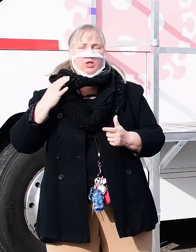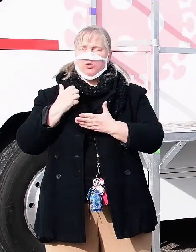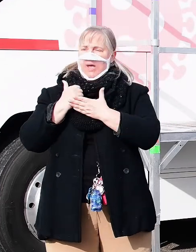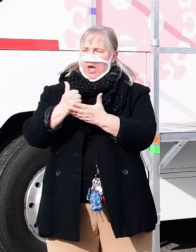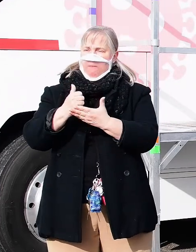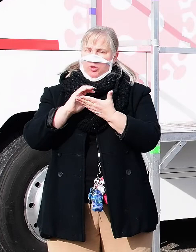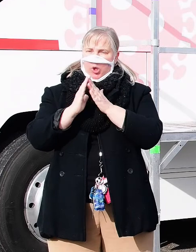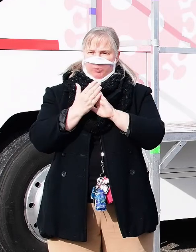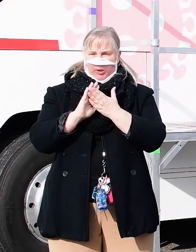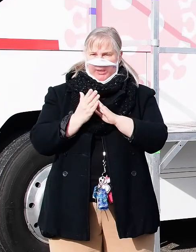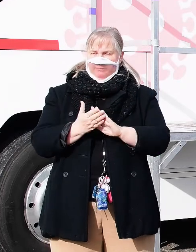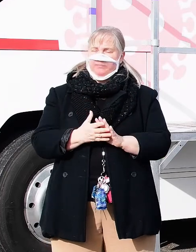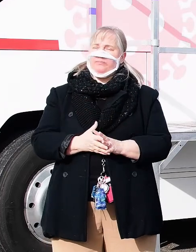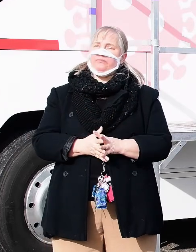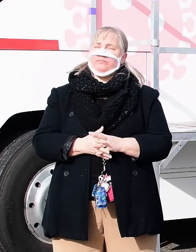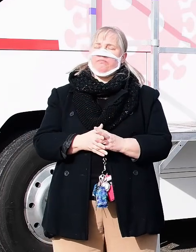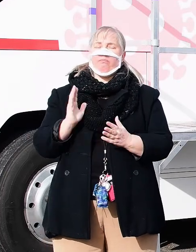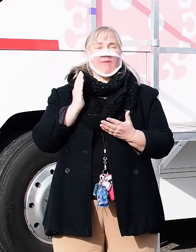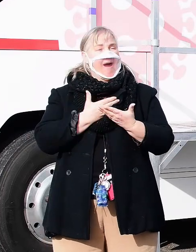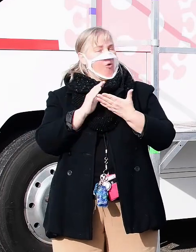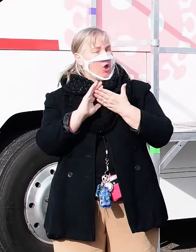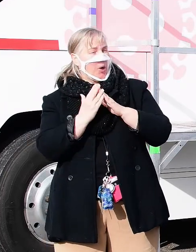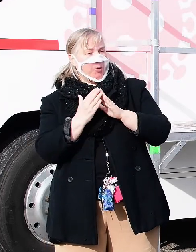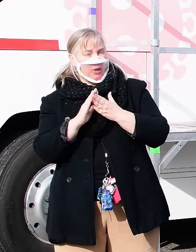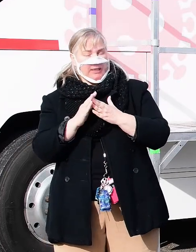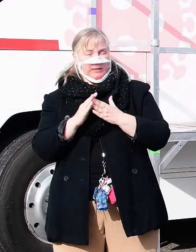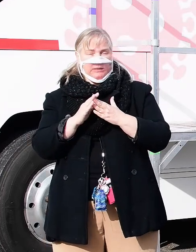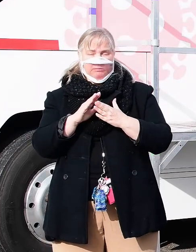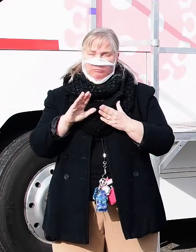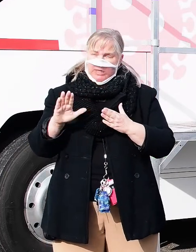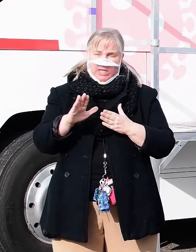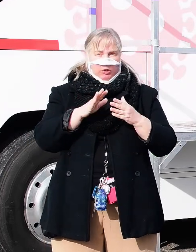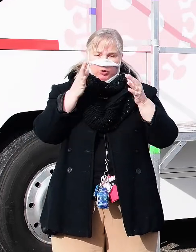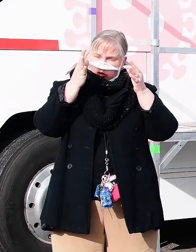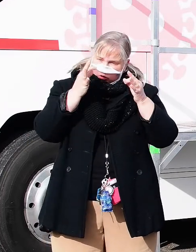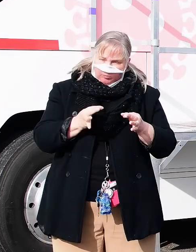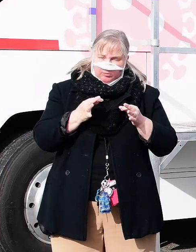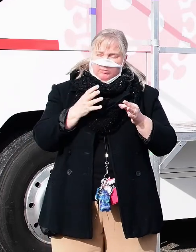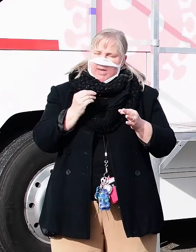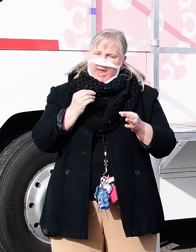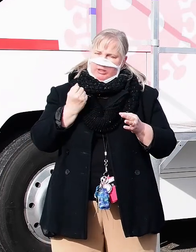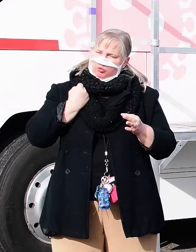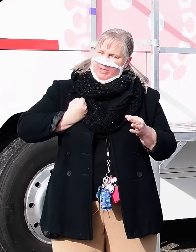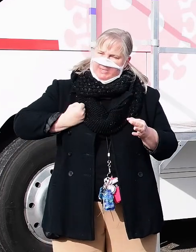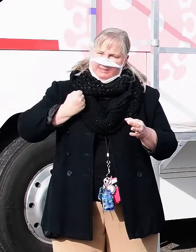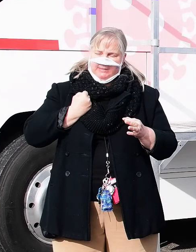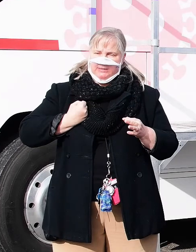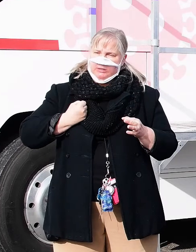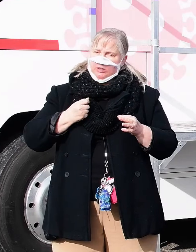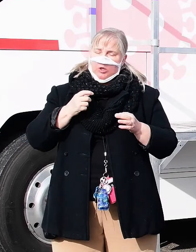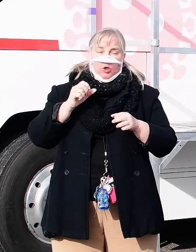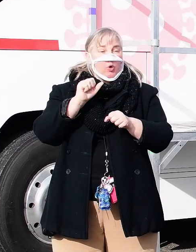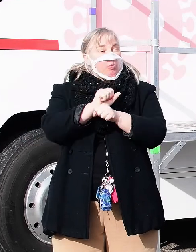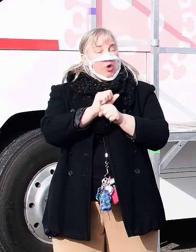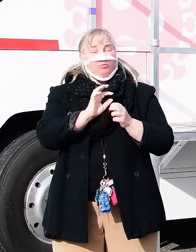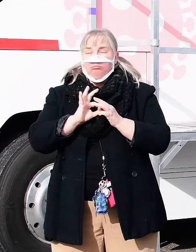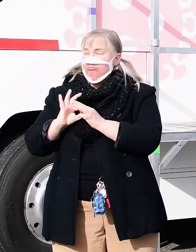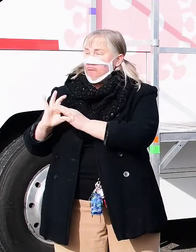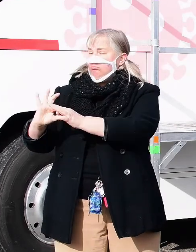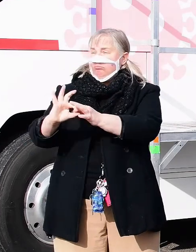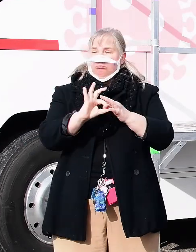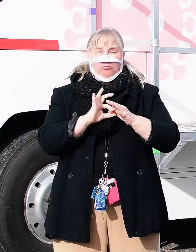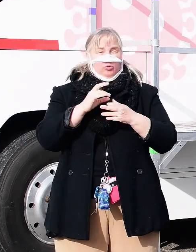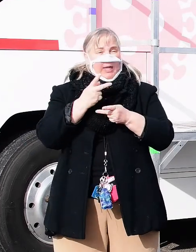community. Our community's determination and grit to work collectively to keep one